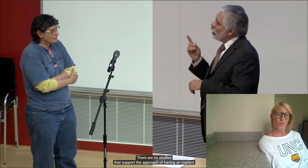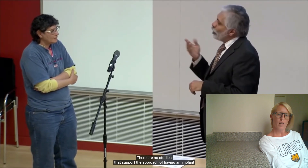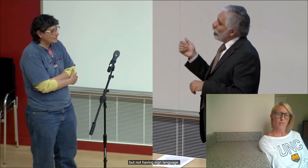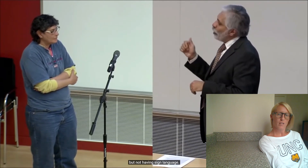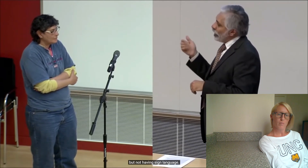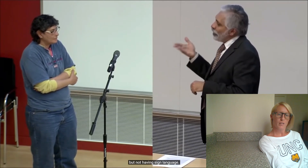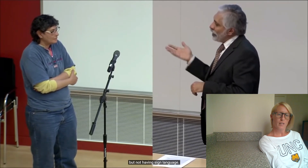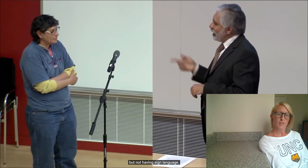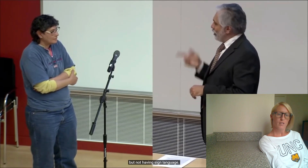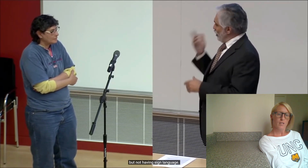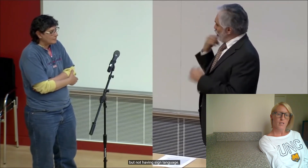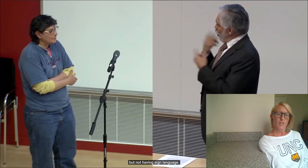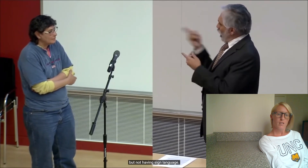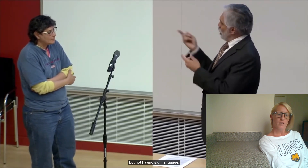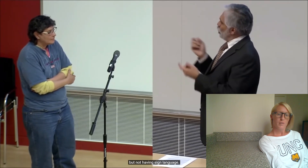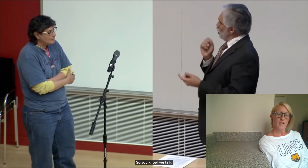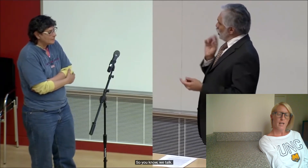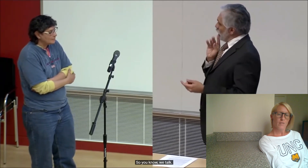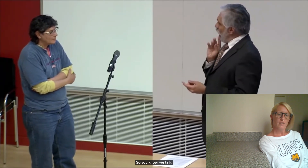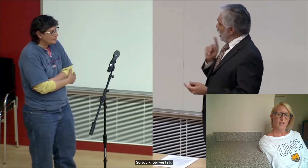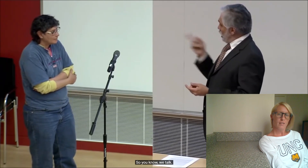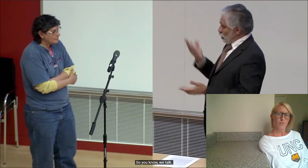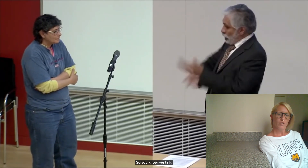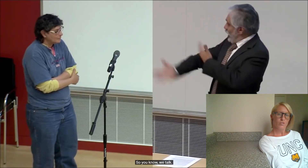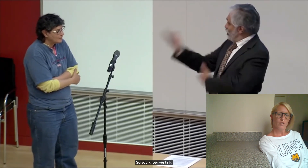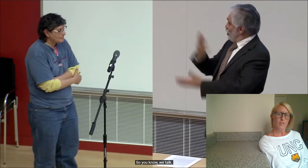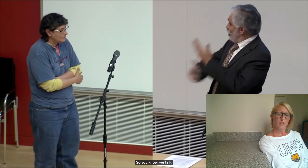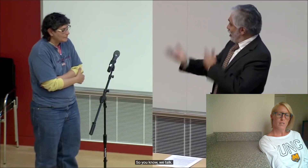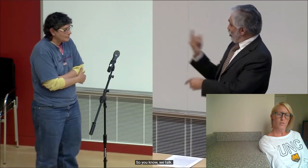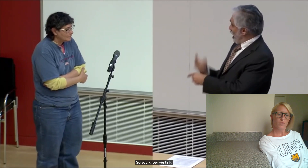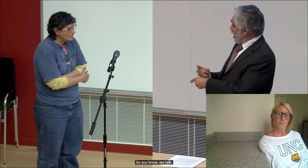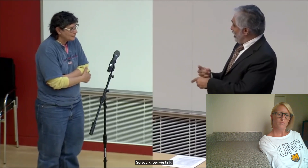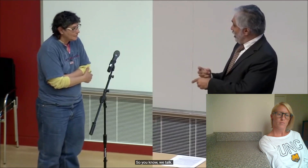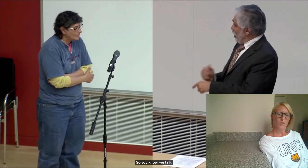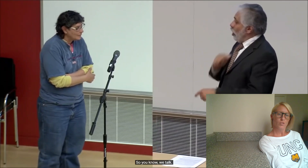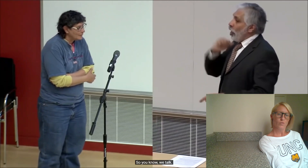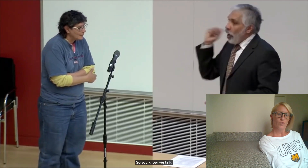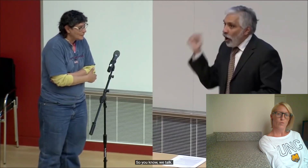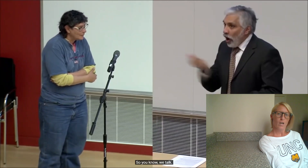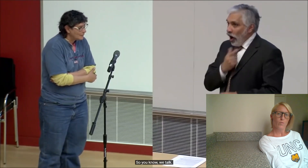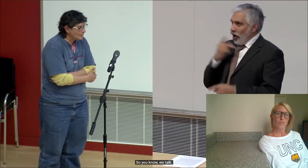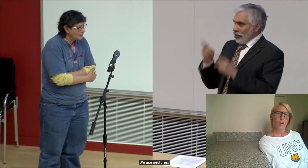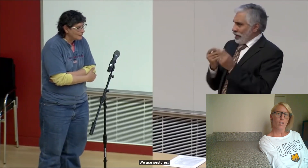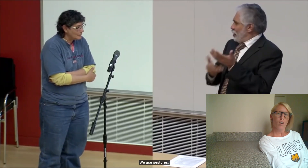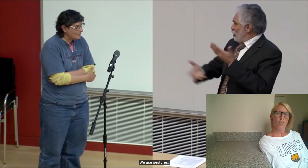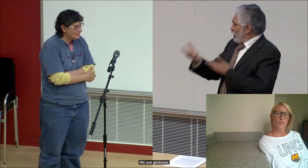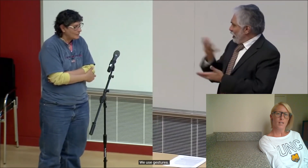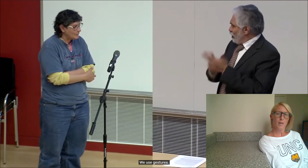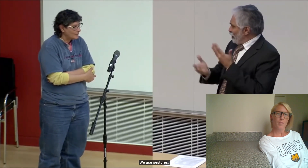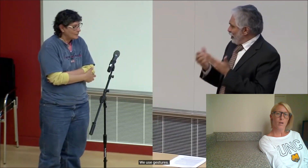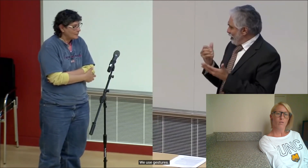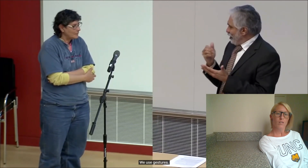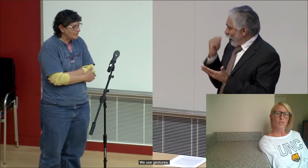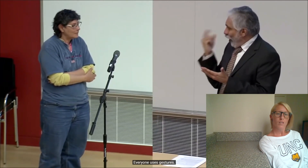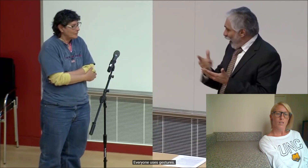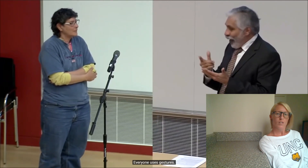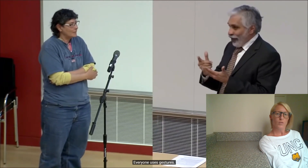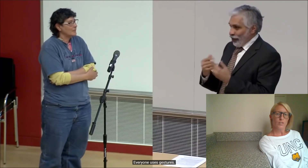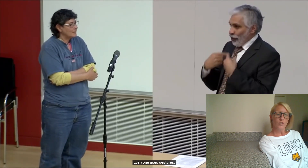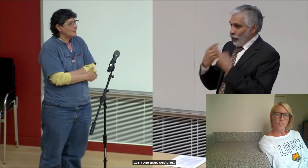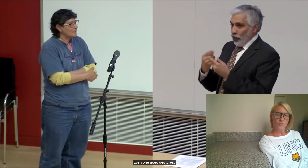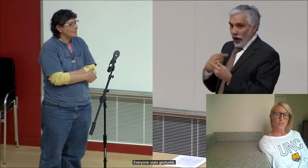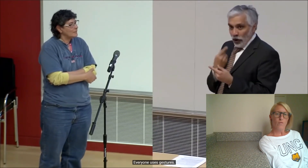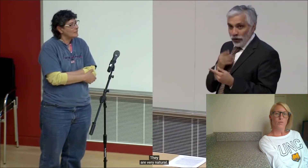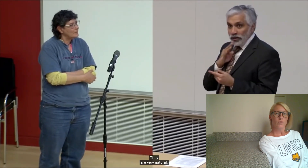implant, but not having sign language. So, Not having sign language. we talk, we use gestures. All the time about Everyone